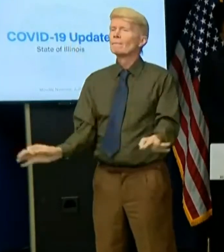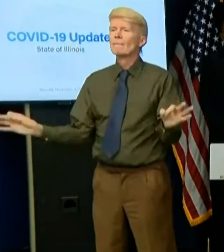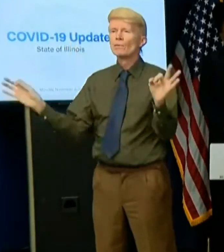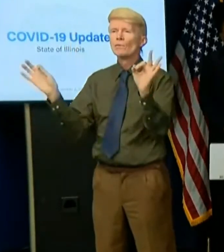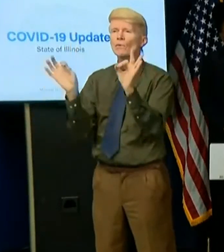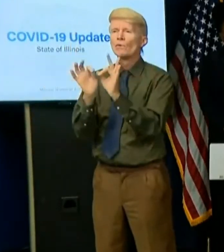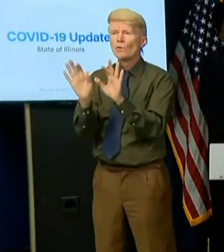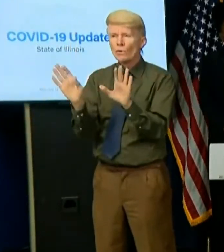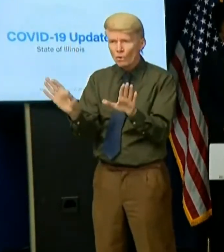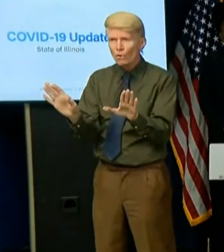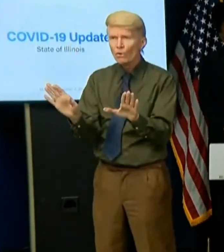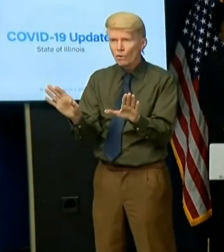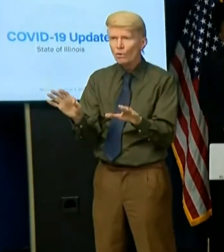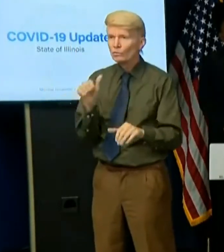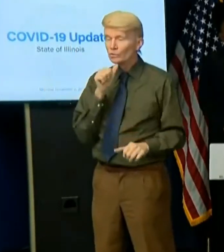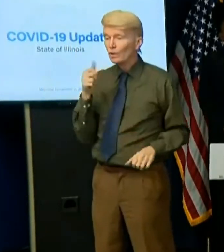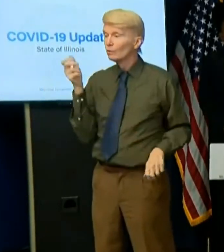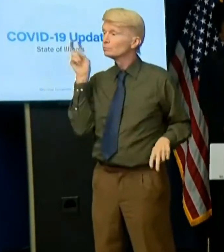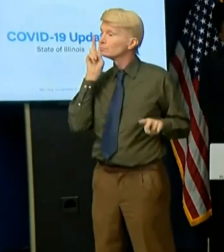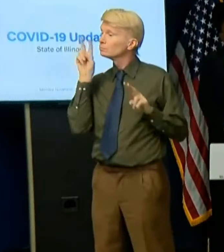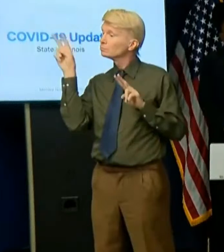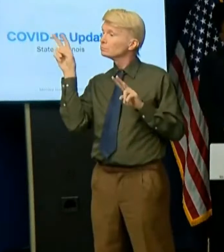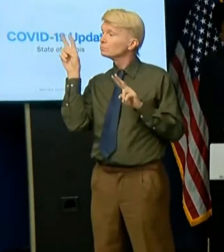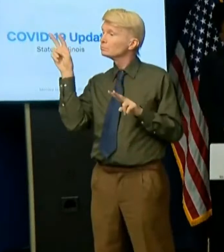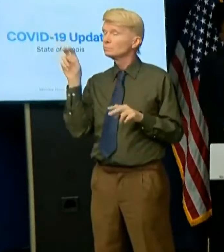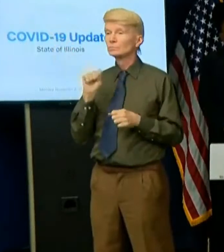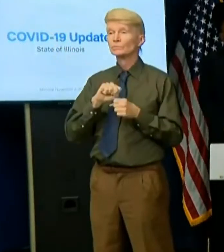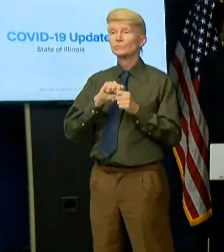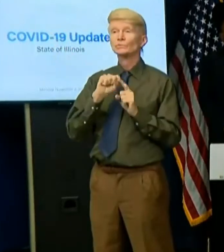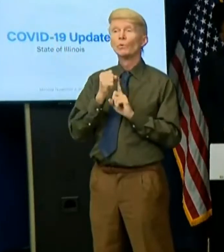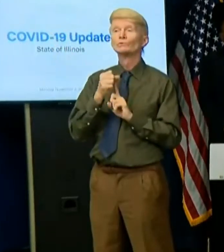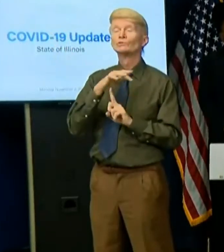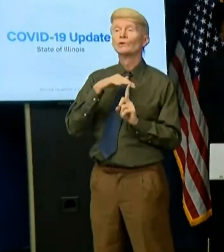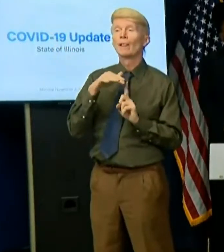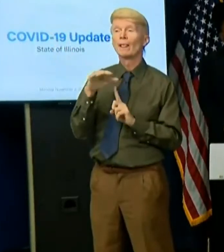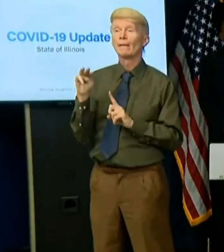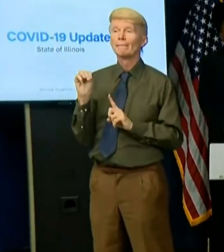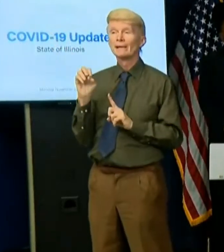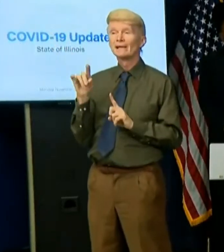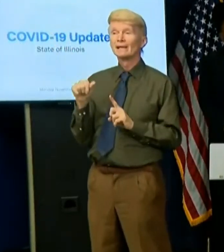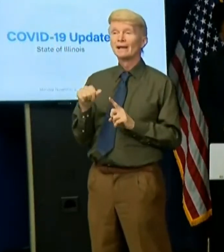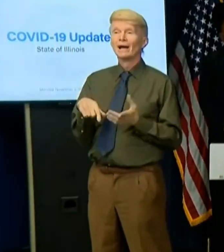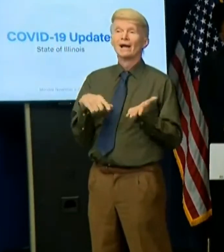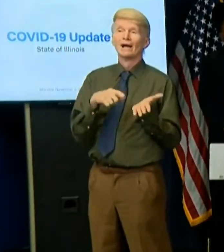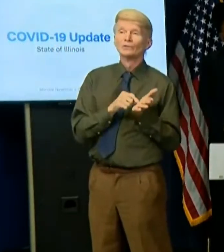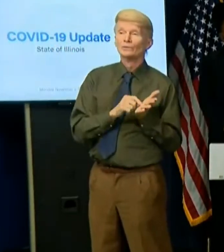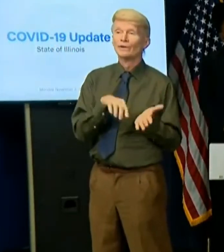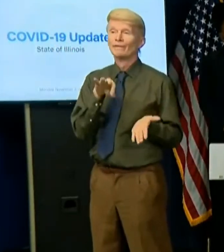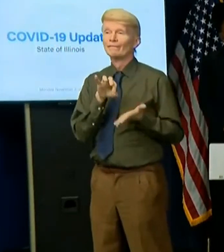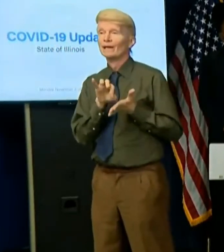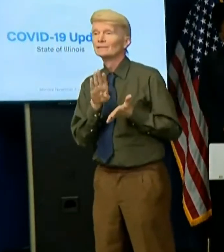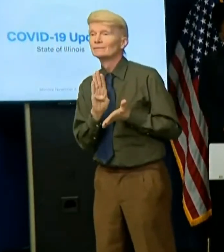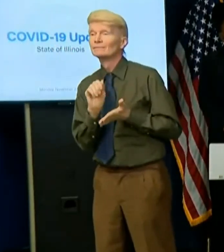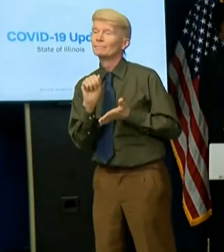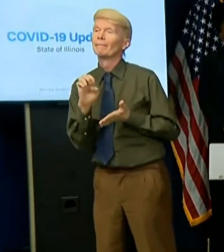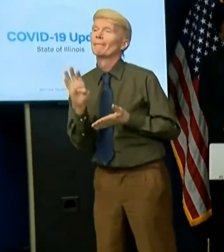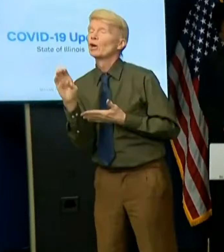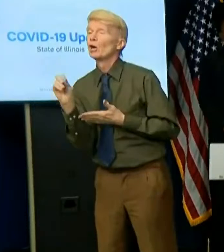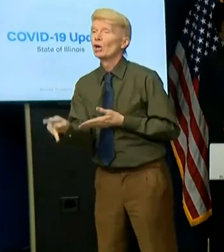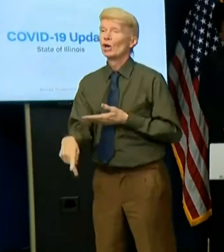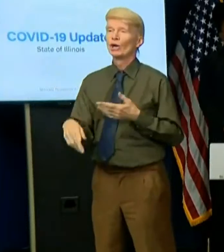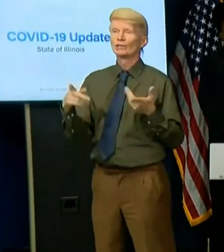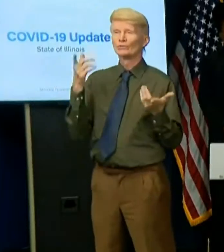not get your election news over social media. We know that there are foreign actors,